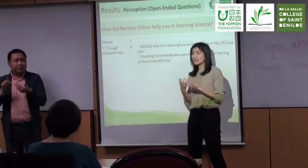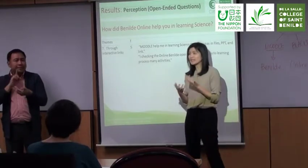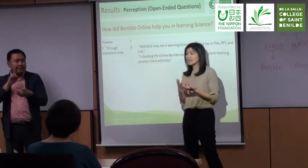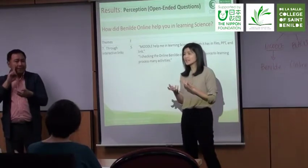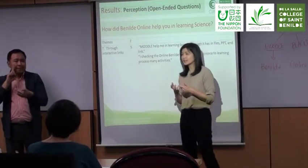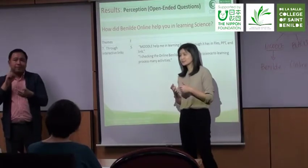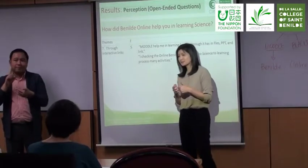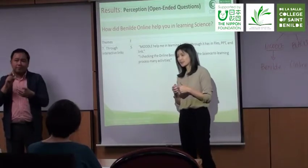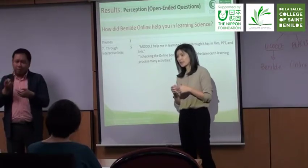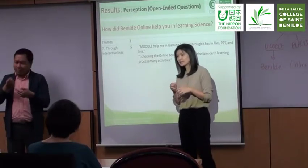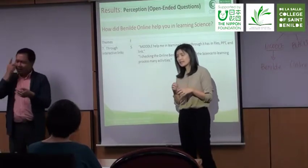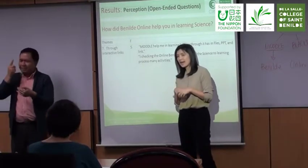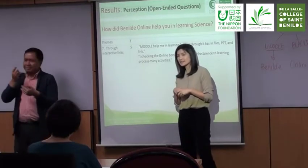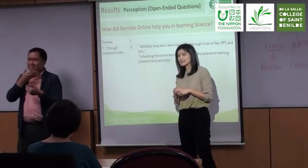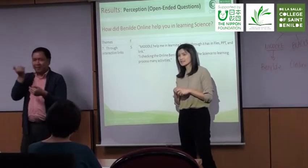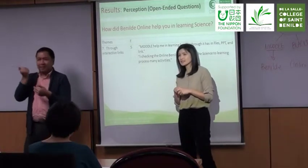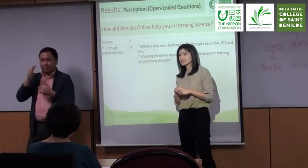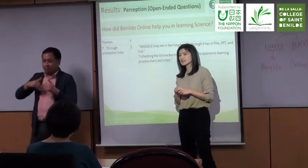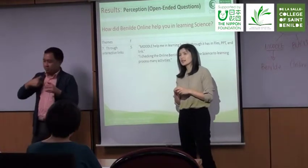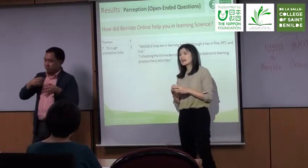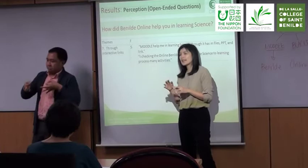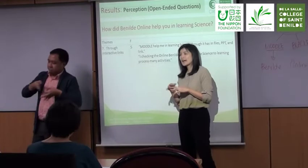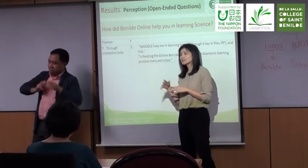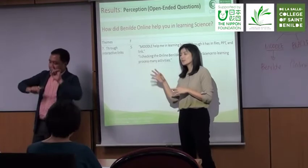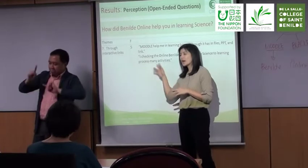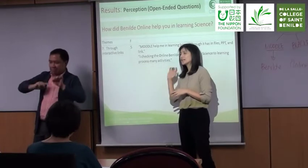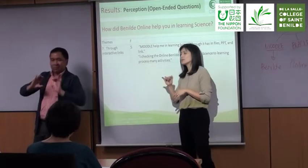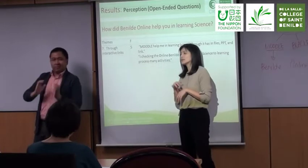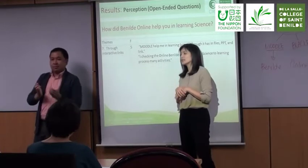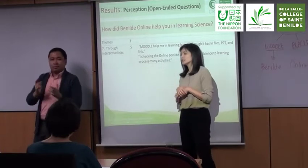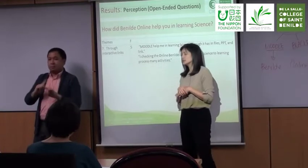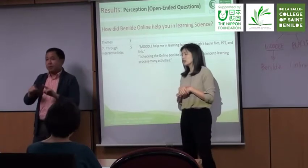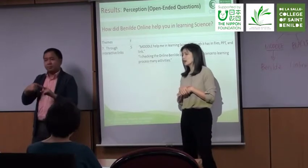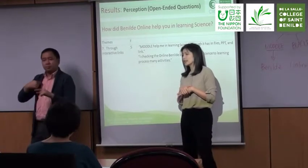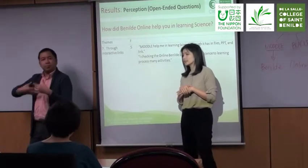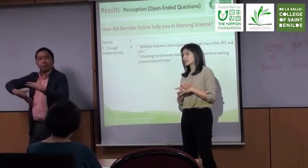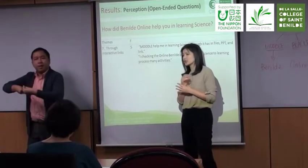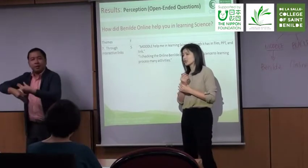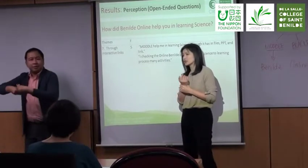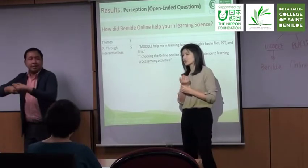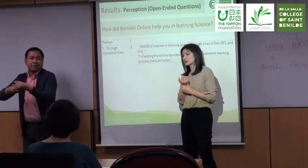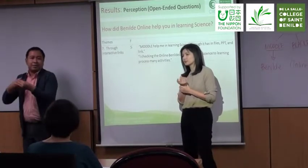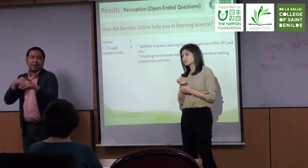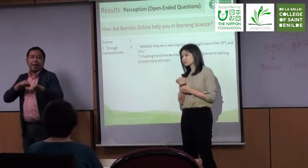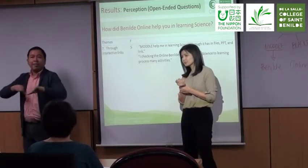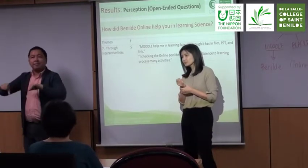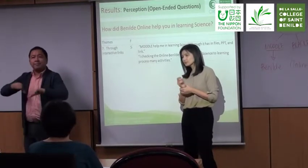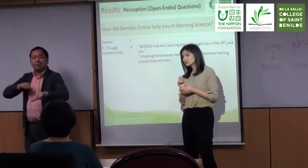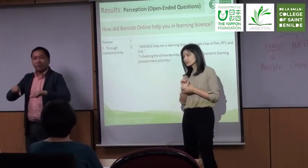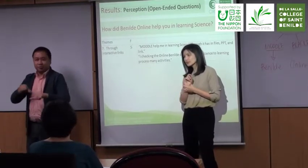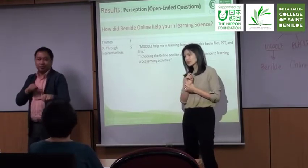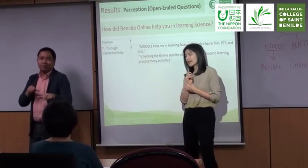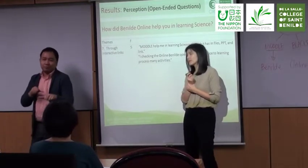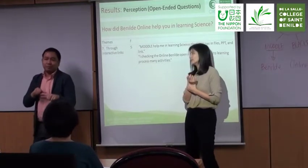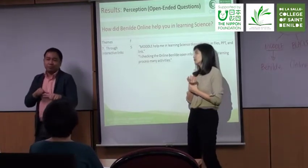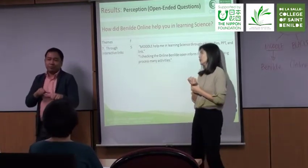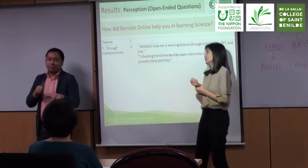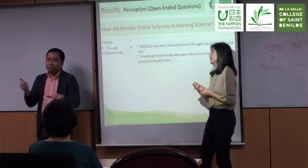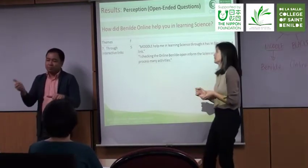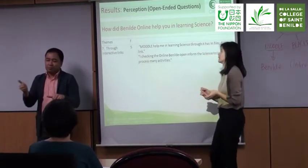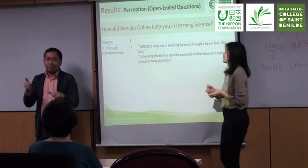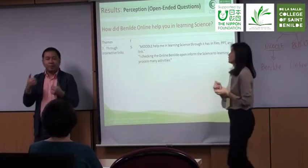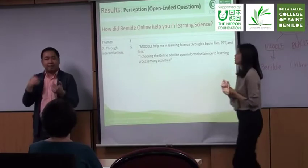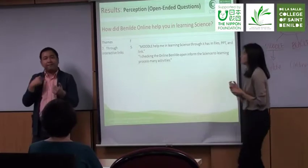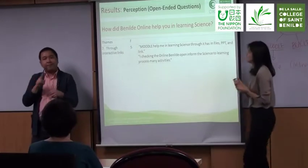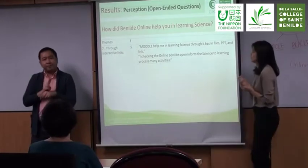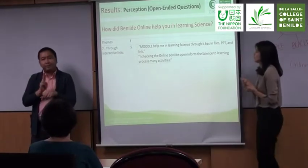me explaining in class. I add mga animated explanations also. Or animated